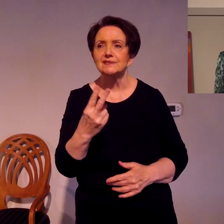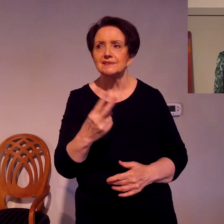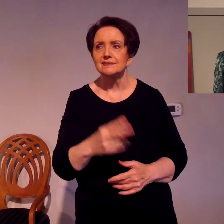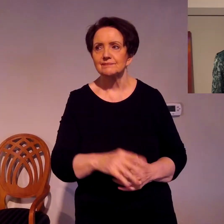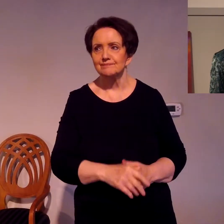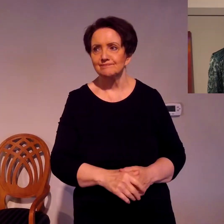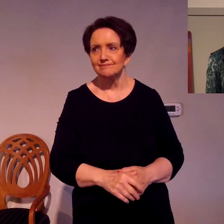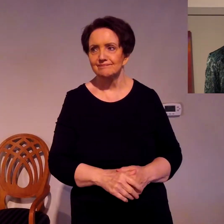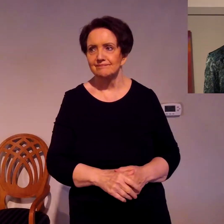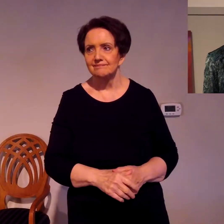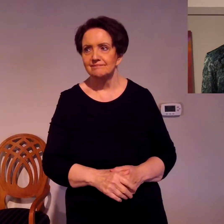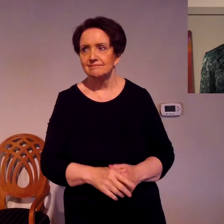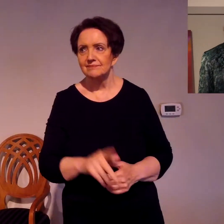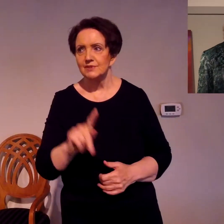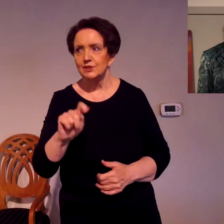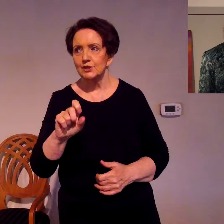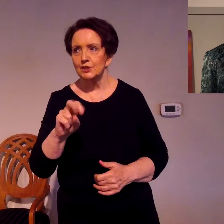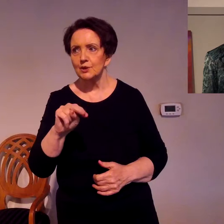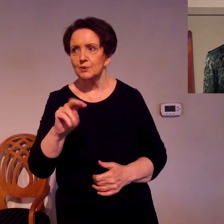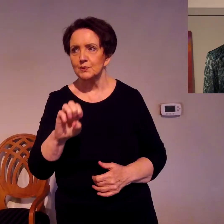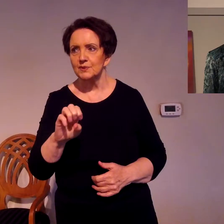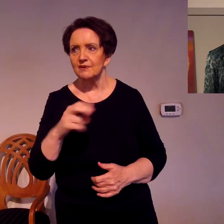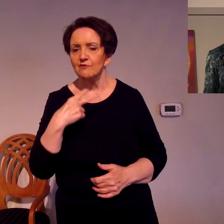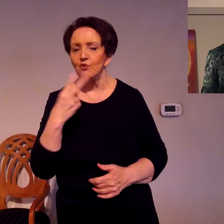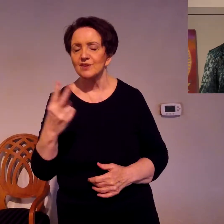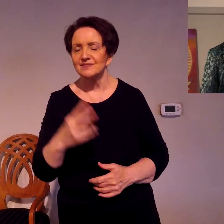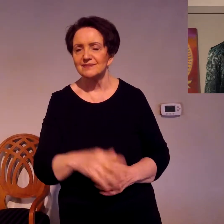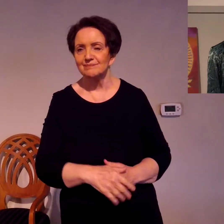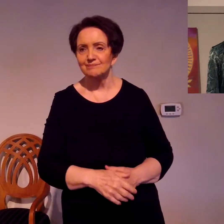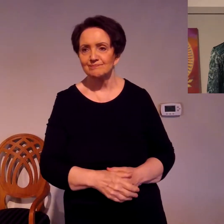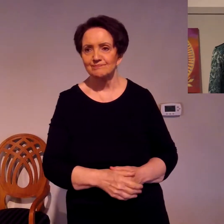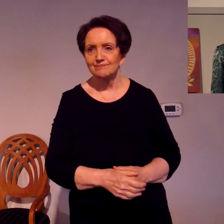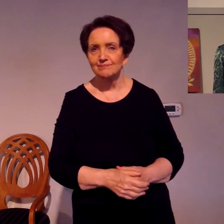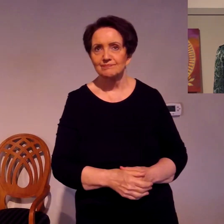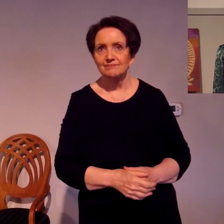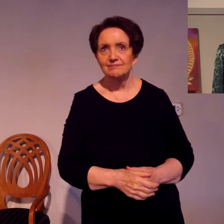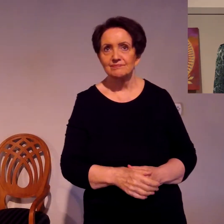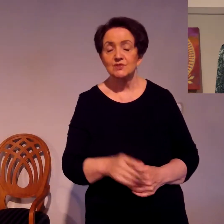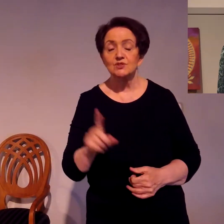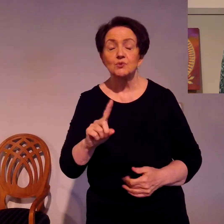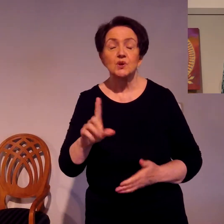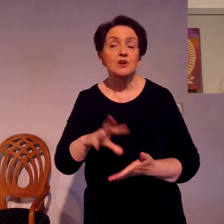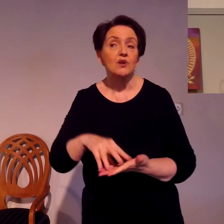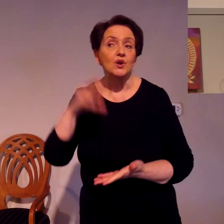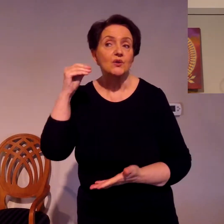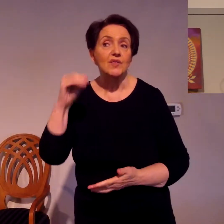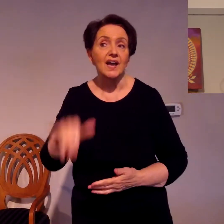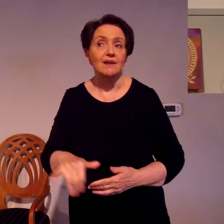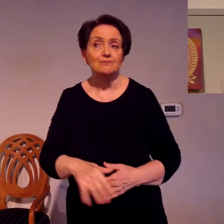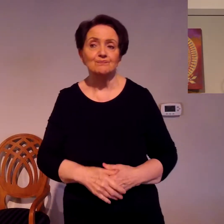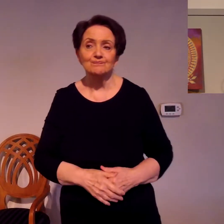The tone of voice. And of course, where did we learn our tone of voice?